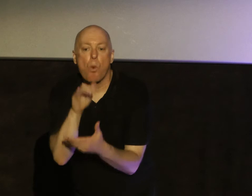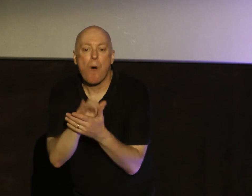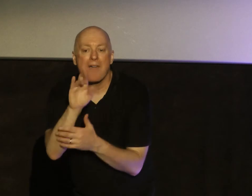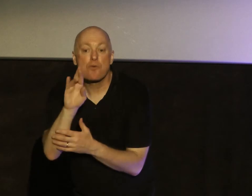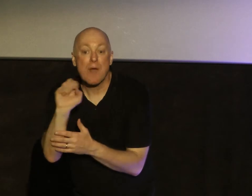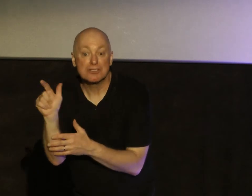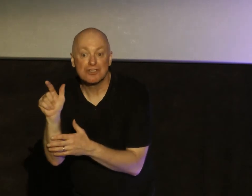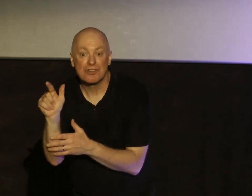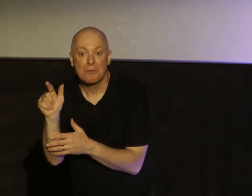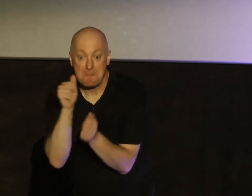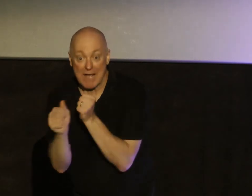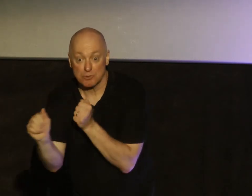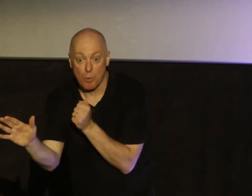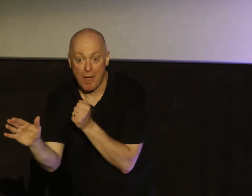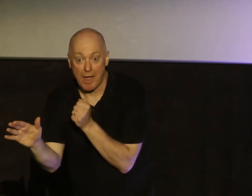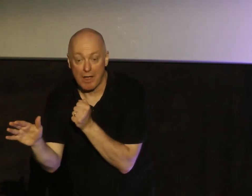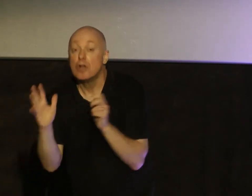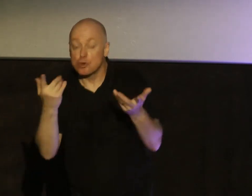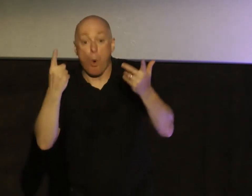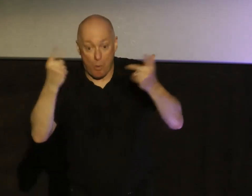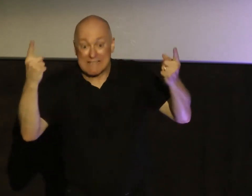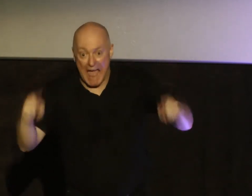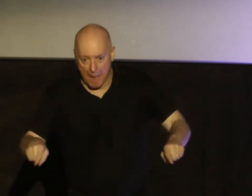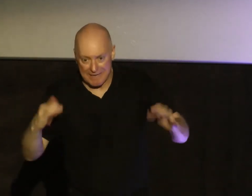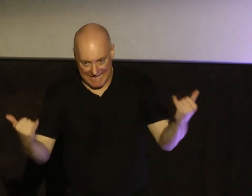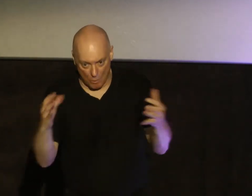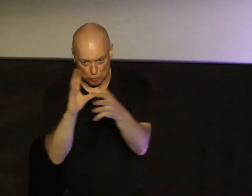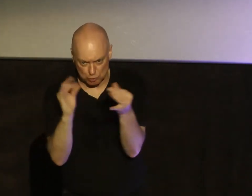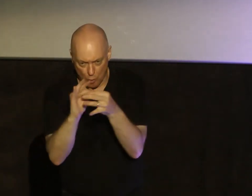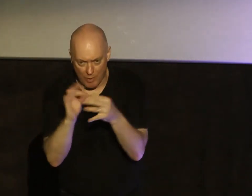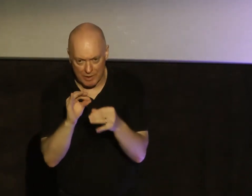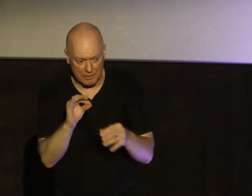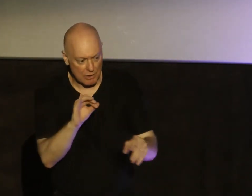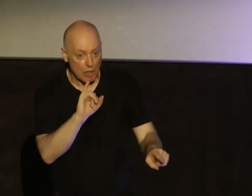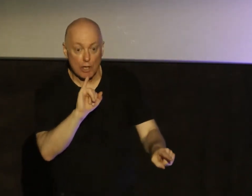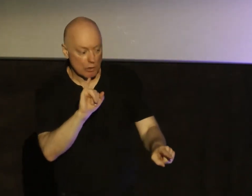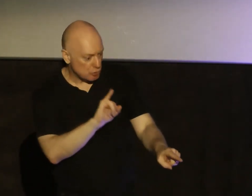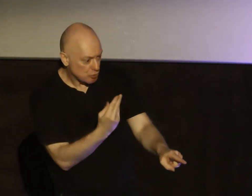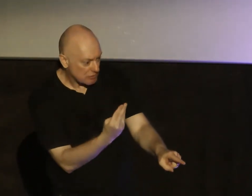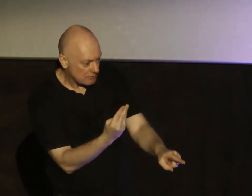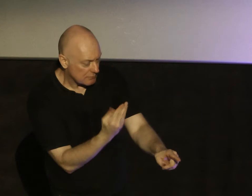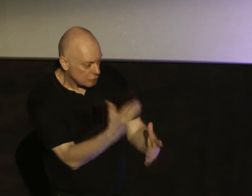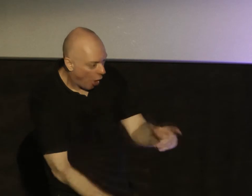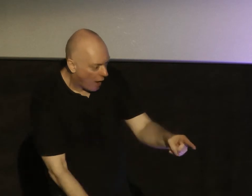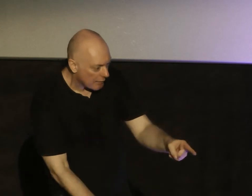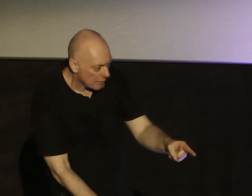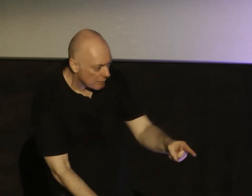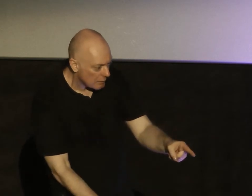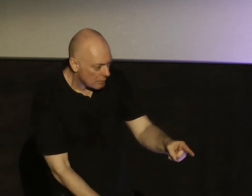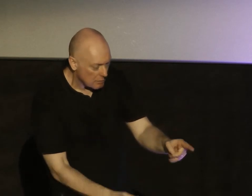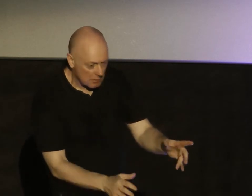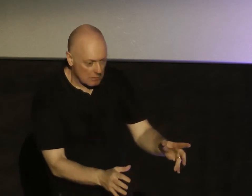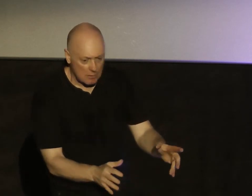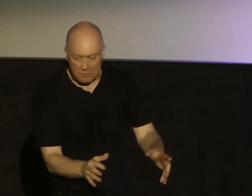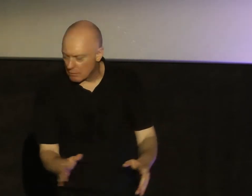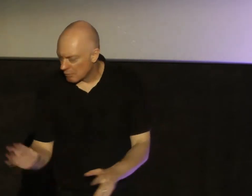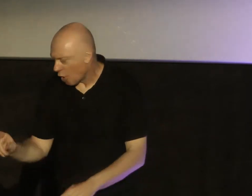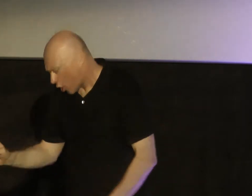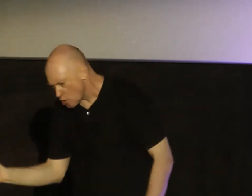passed away right now. So essentially what's happening here in the story is Joseph's gone, And Jacob tells the brothers, go and get food